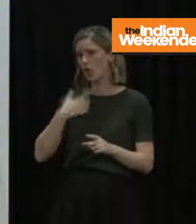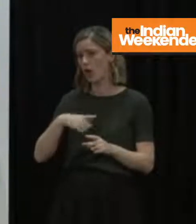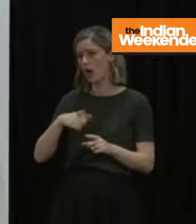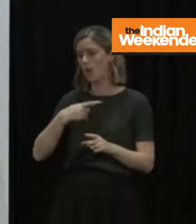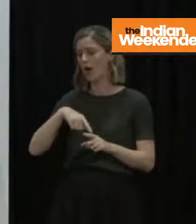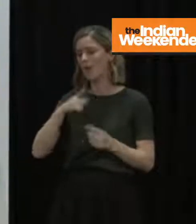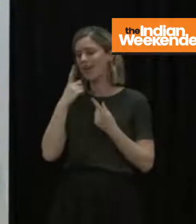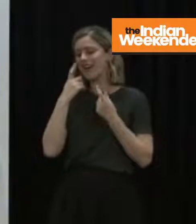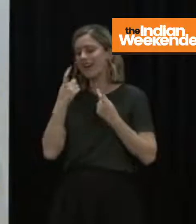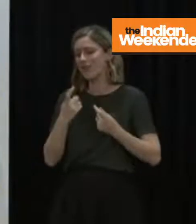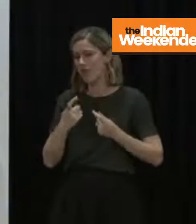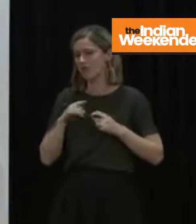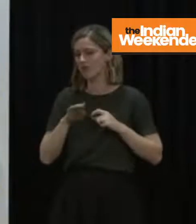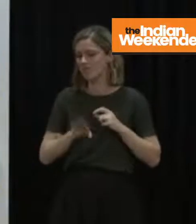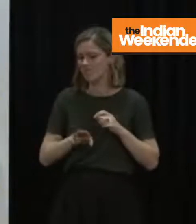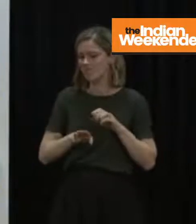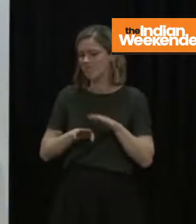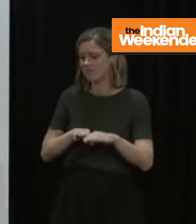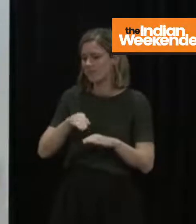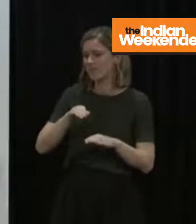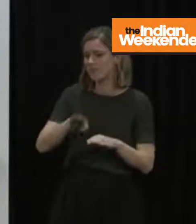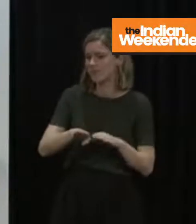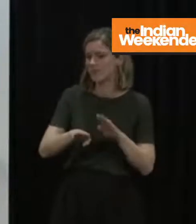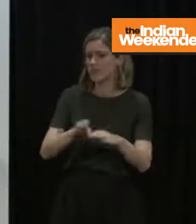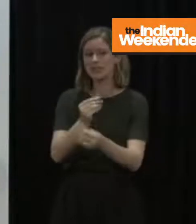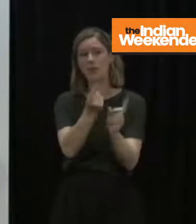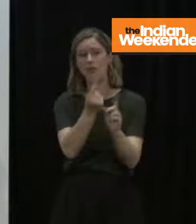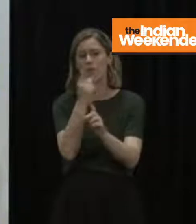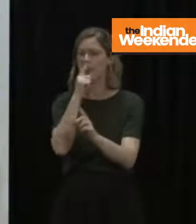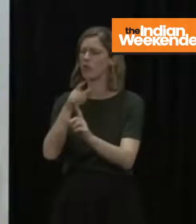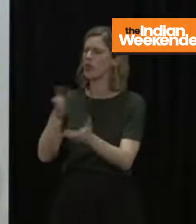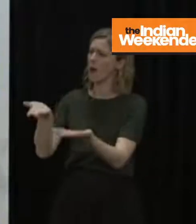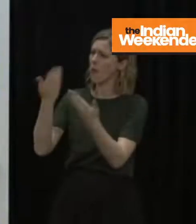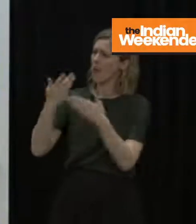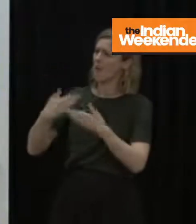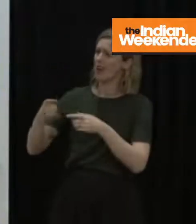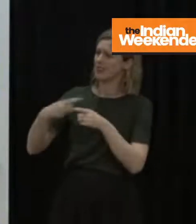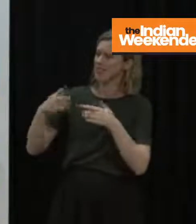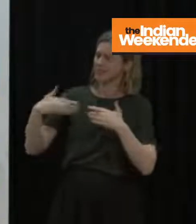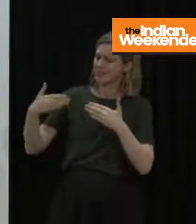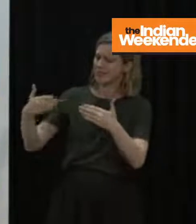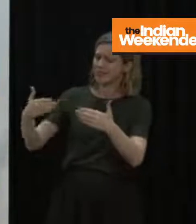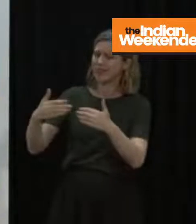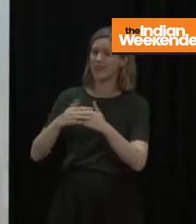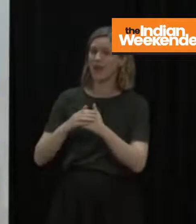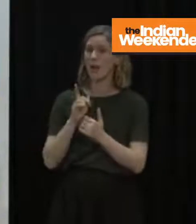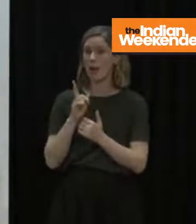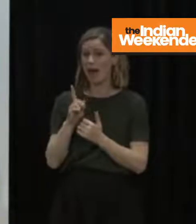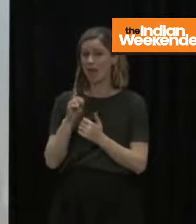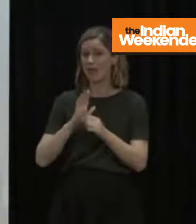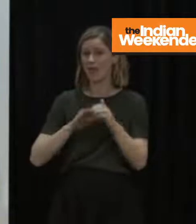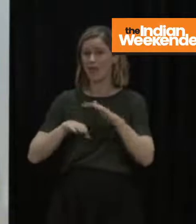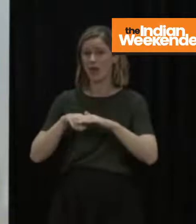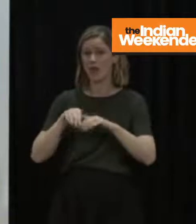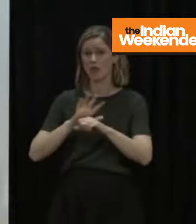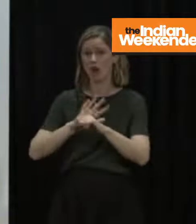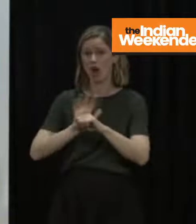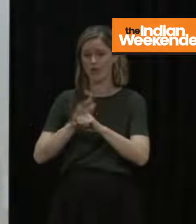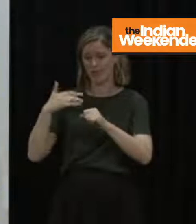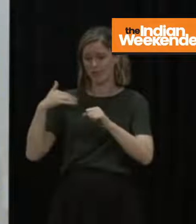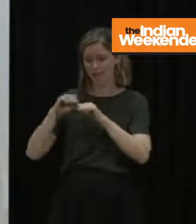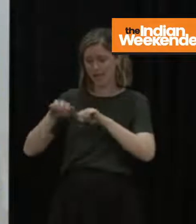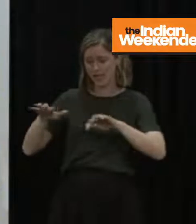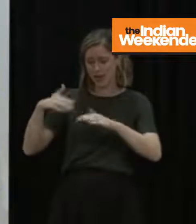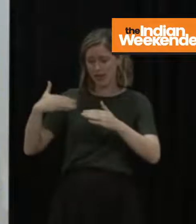so cautious. And there has been some feedback that people think we should move more quickly. Throughout the pandemic, we've taken a